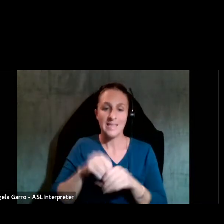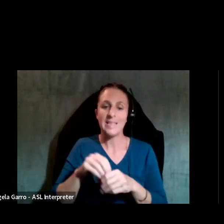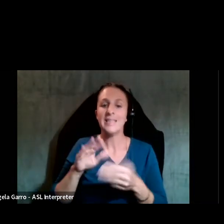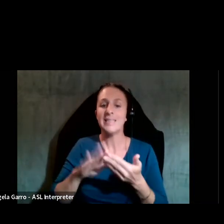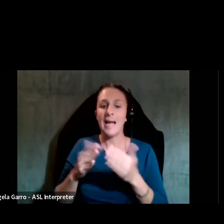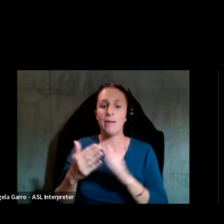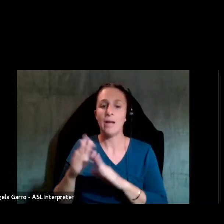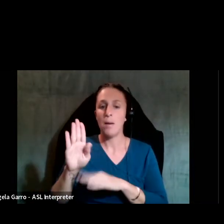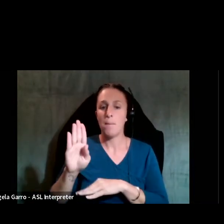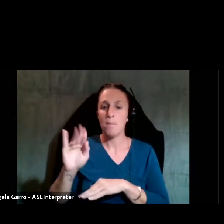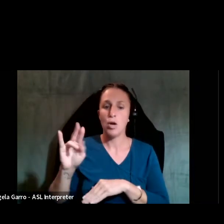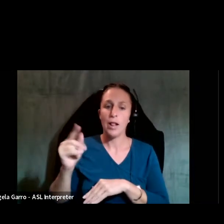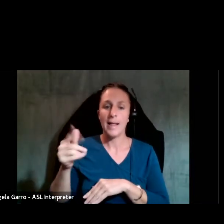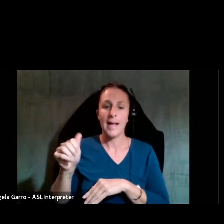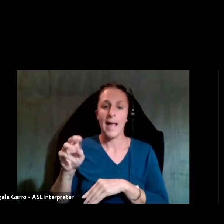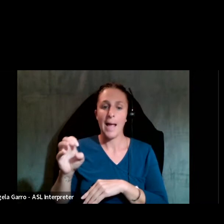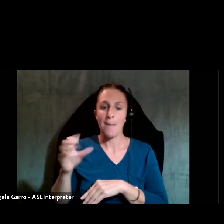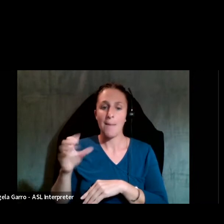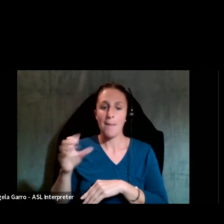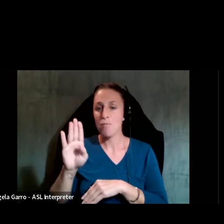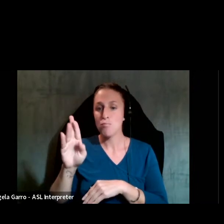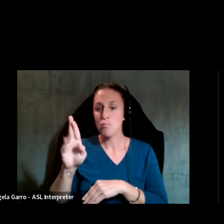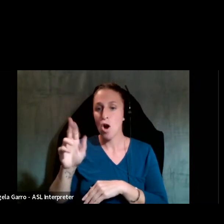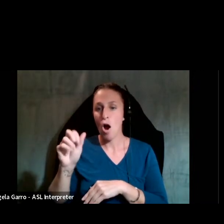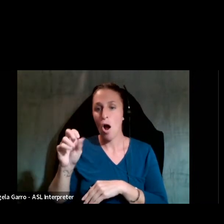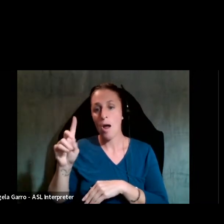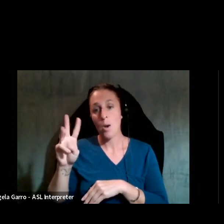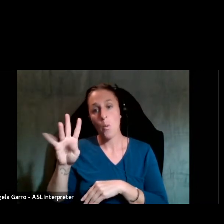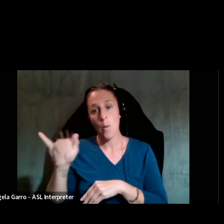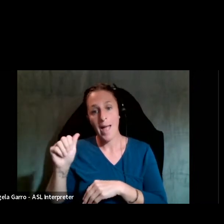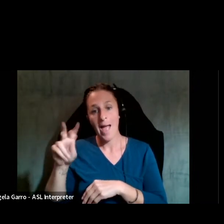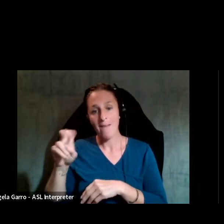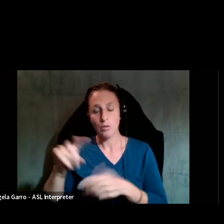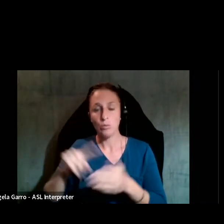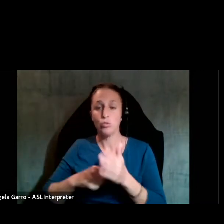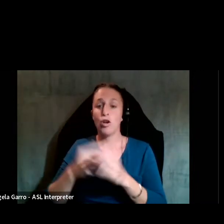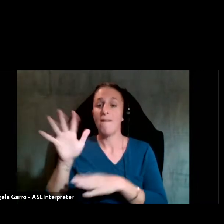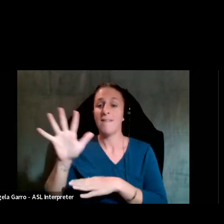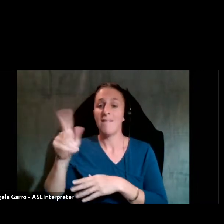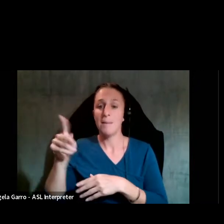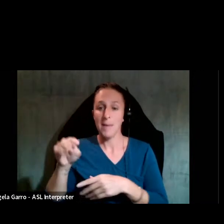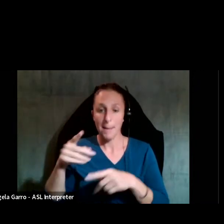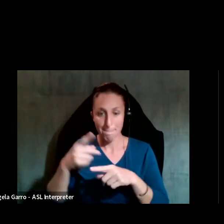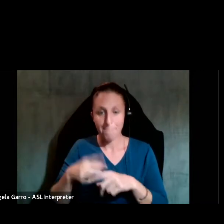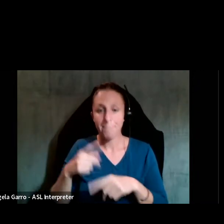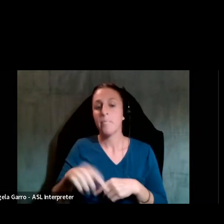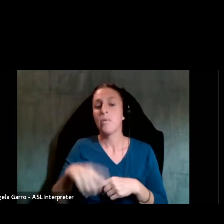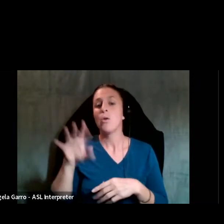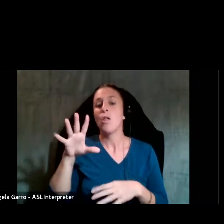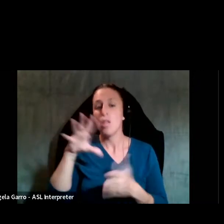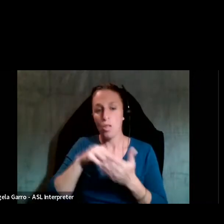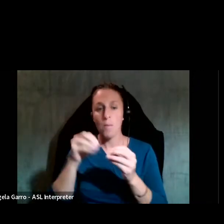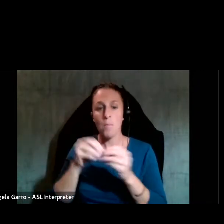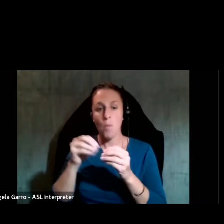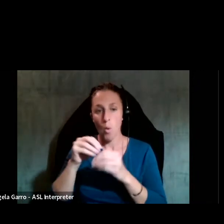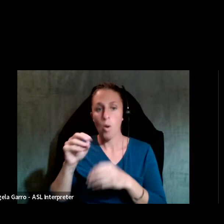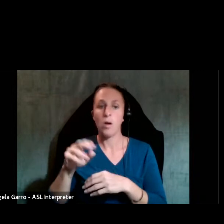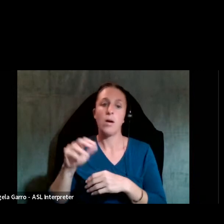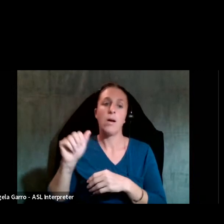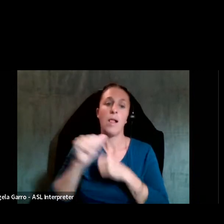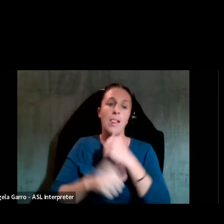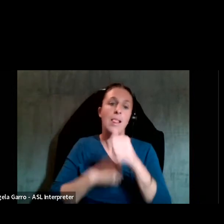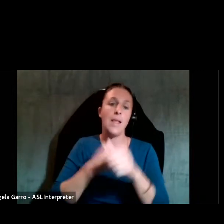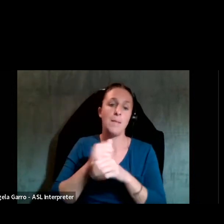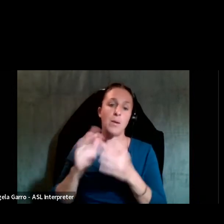Burlingame on Burlingame and Broadway Avenues starting at 5 p.m. You can learn more at the Burlingame High Alumni Association website.